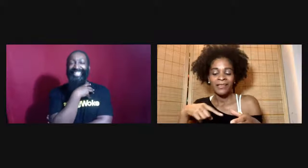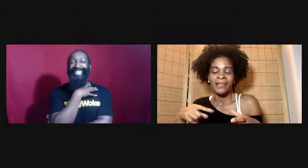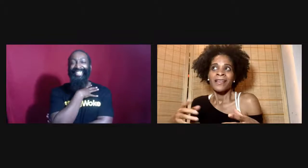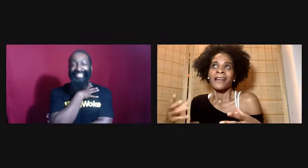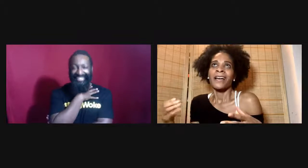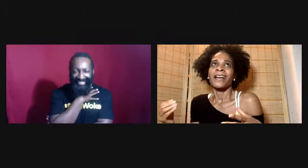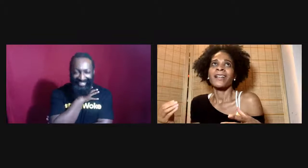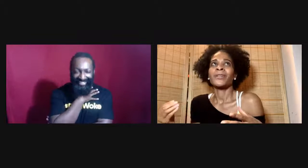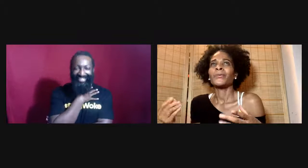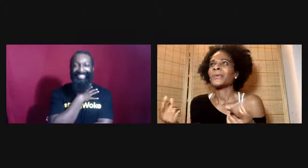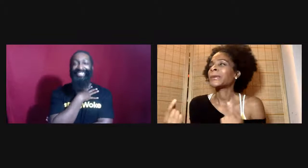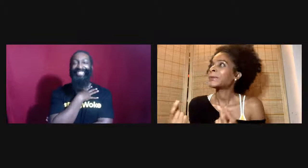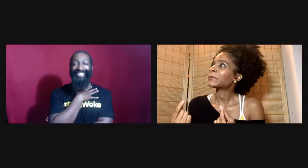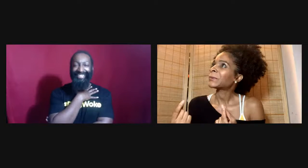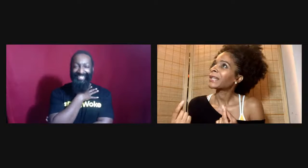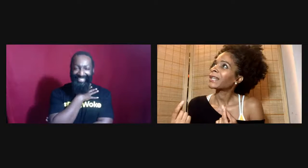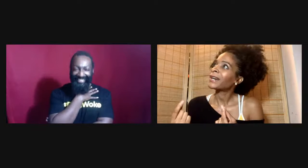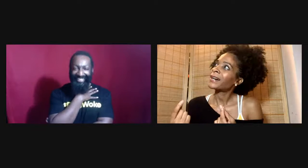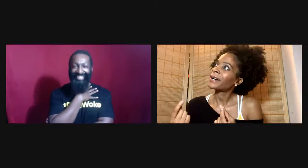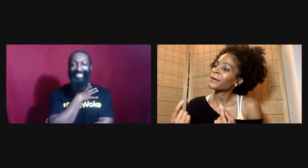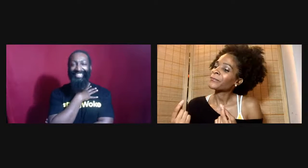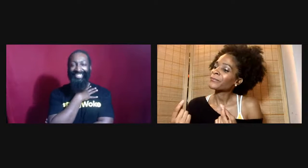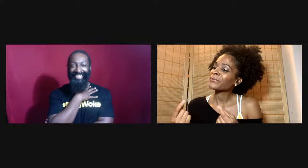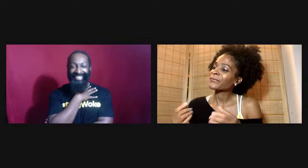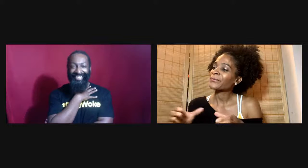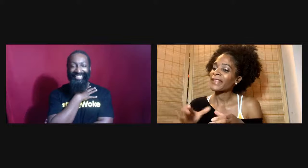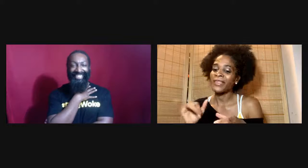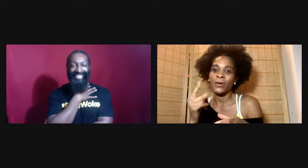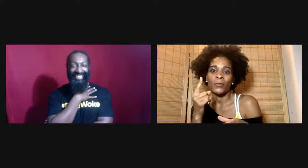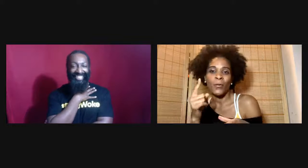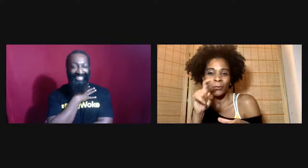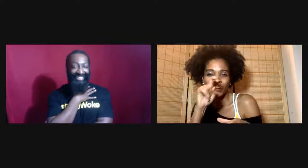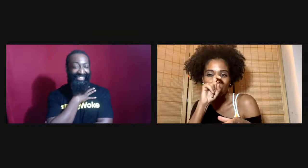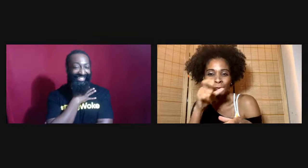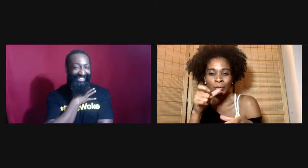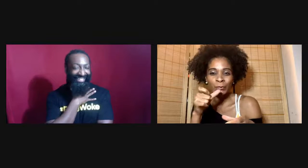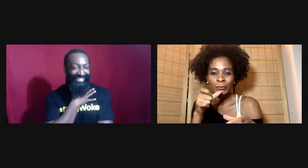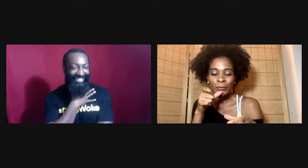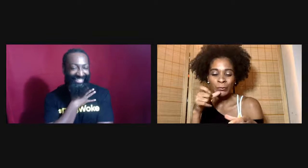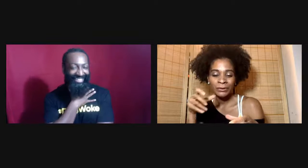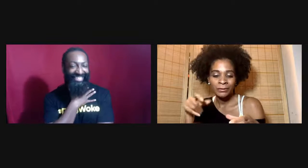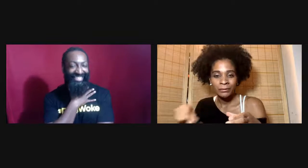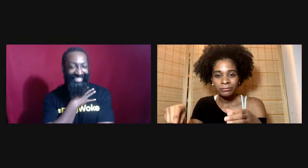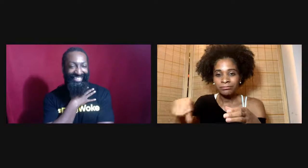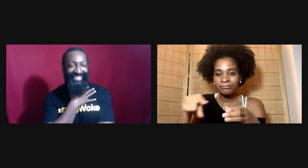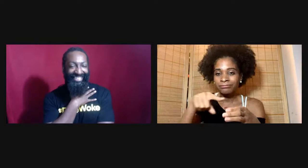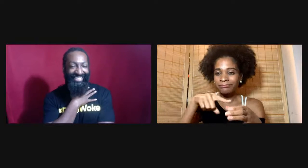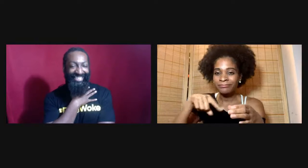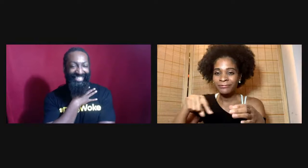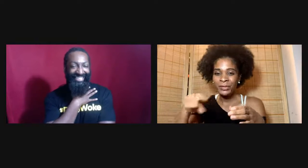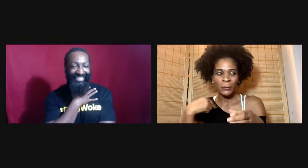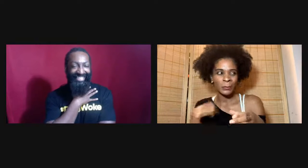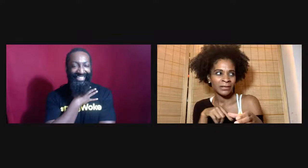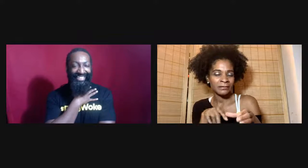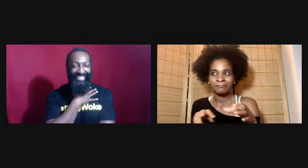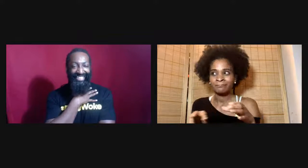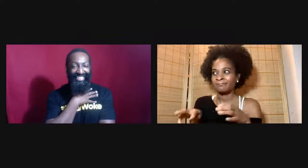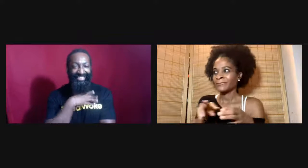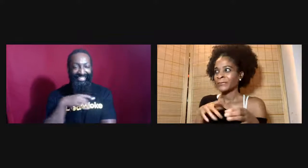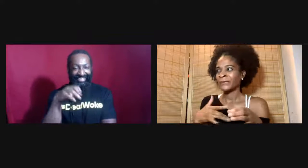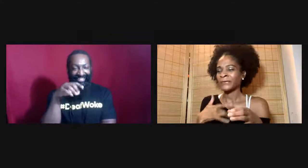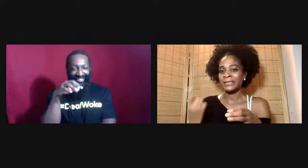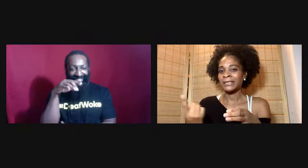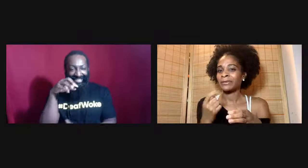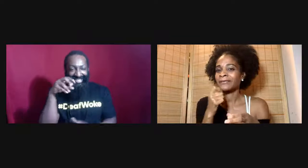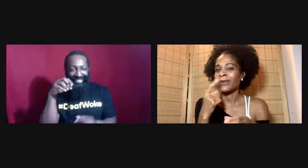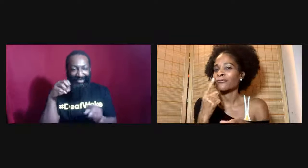got some what else do we do? Ghosts and kind of spirituals, witches who